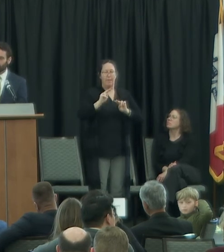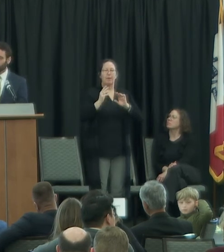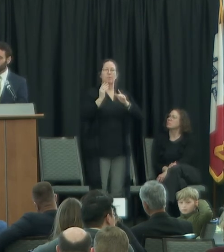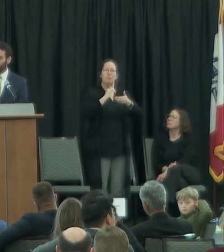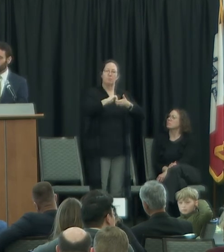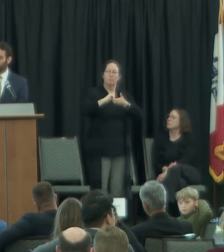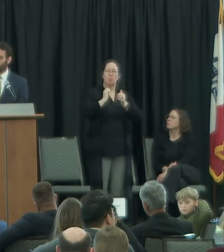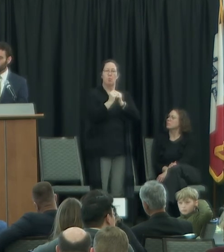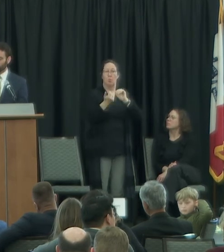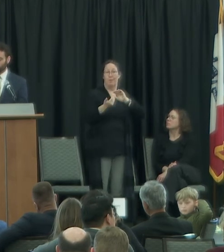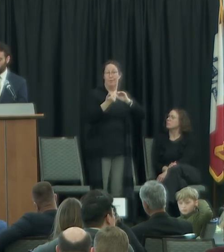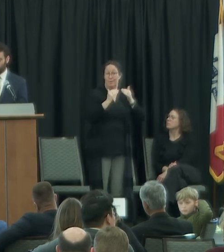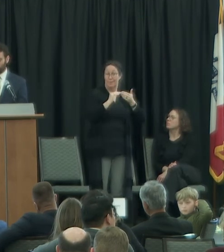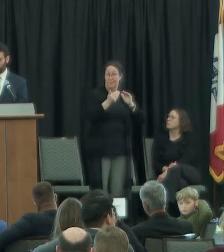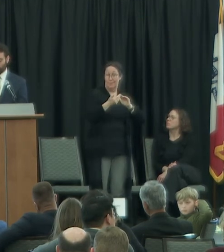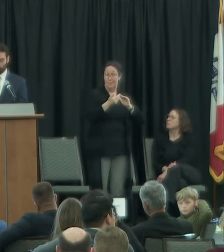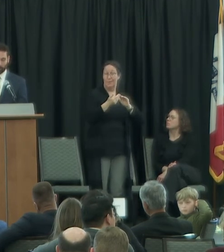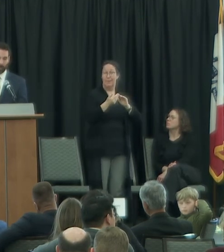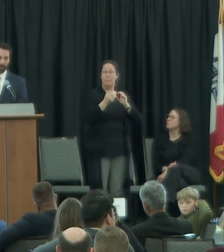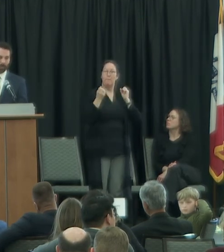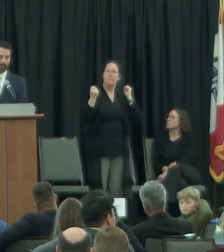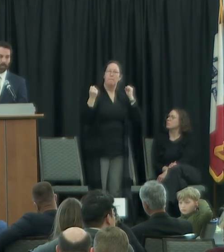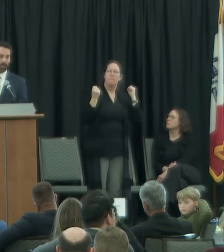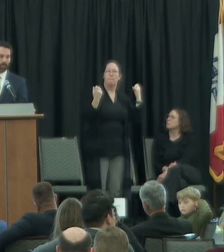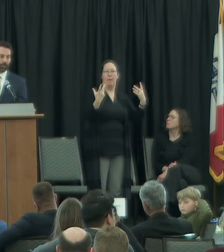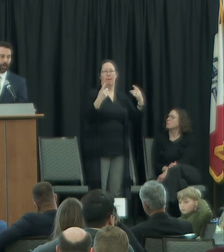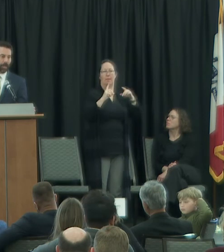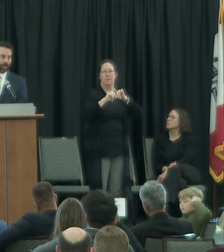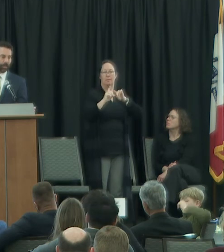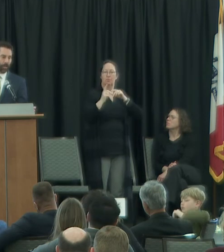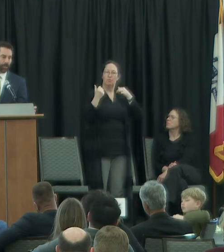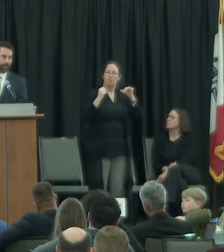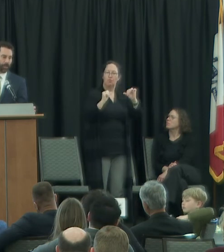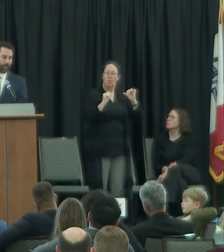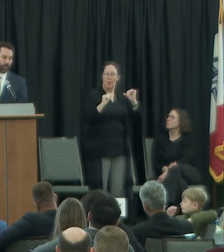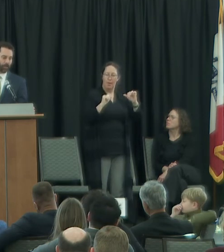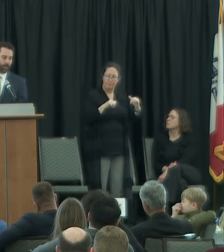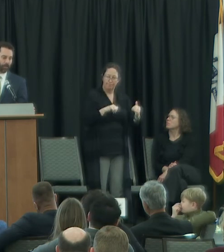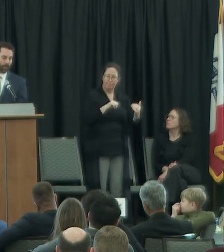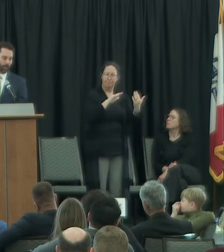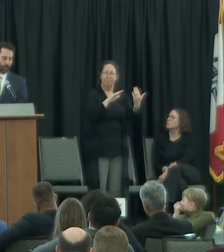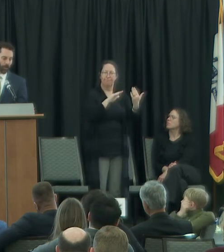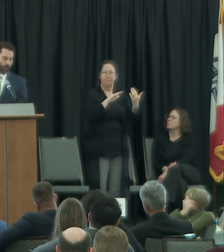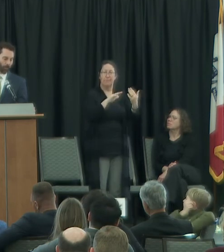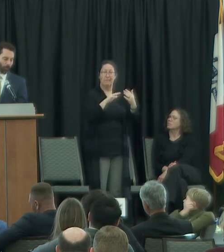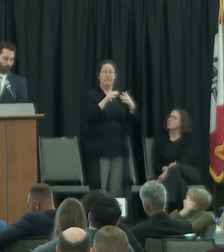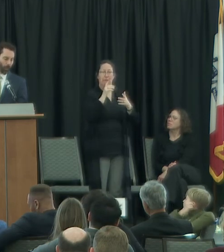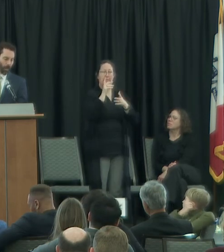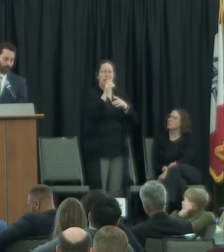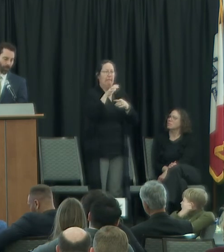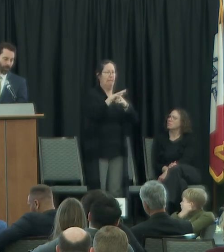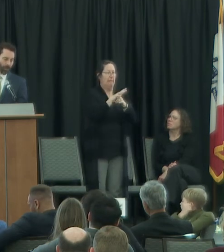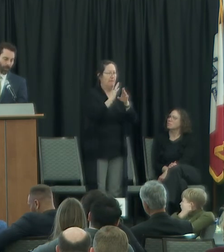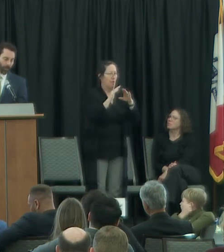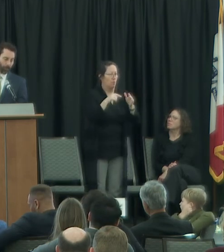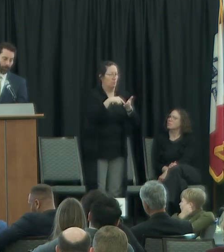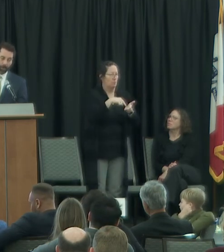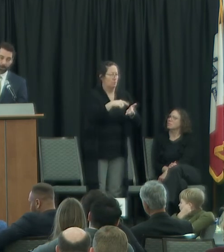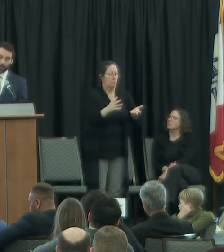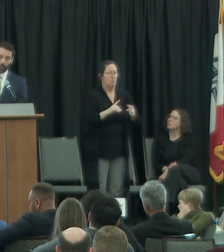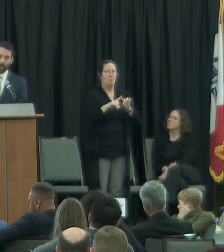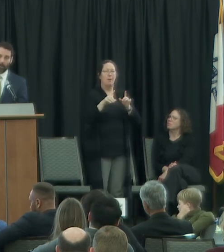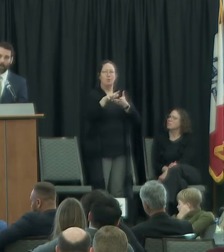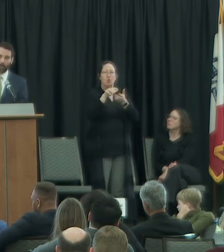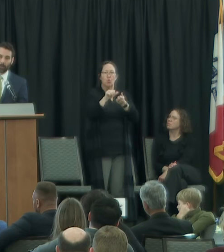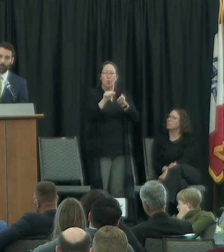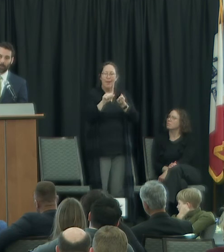city on several of those to try and address not only the shortage of affordable housing, but derecho